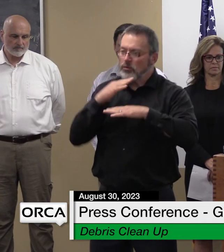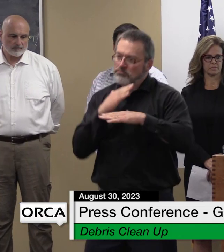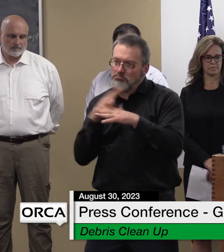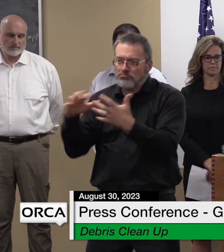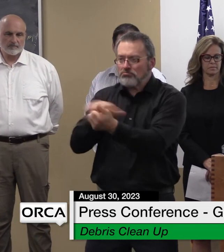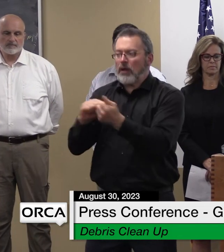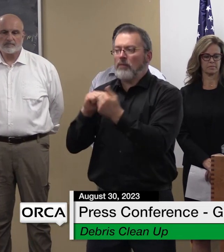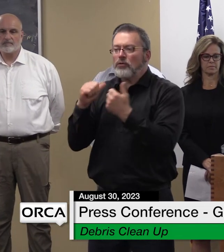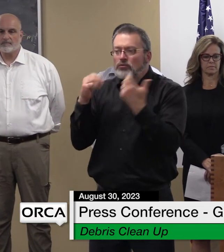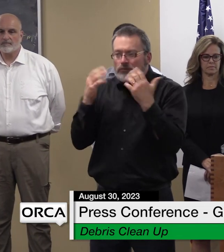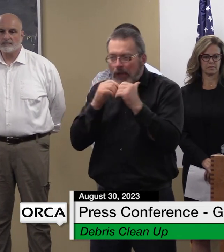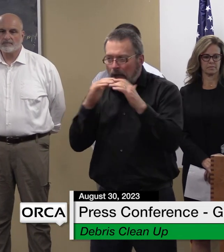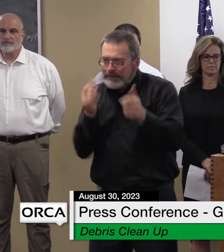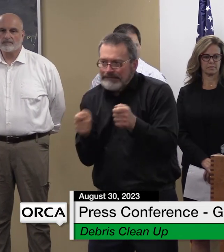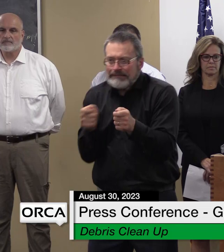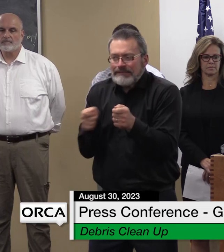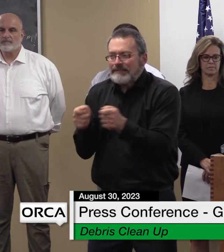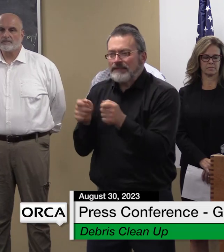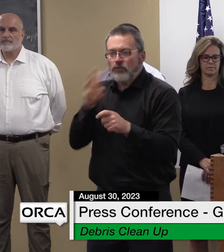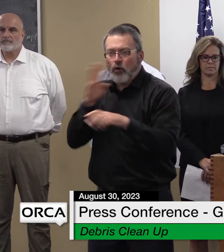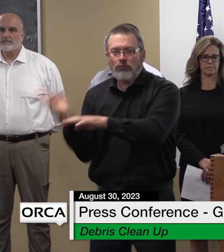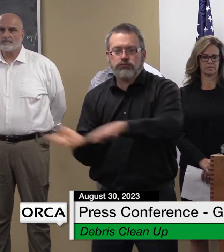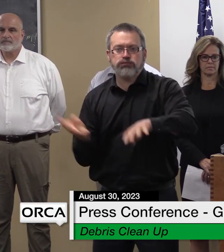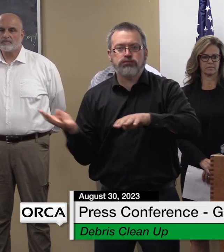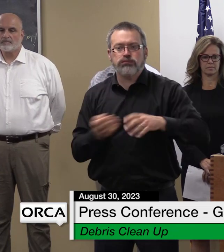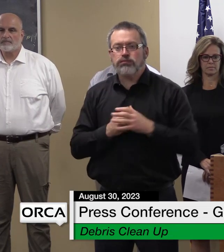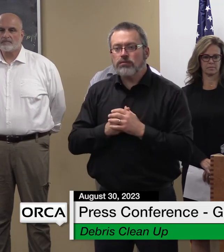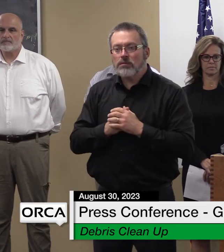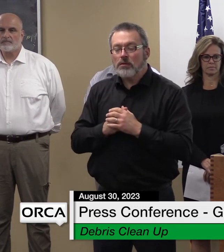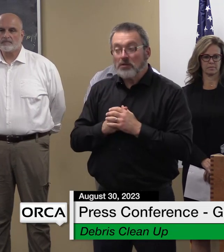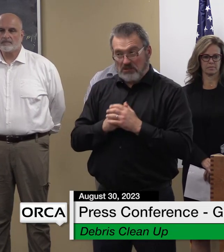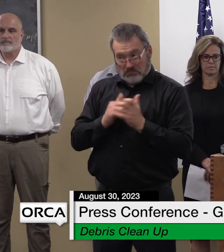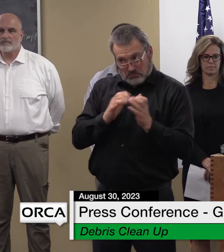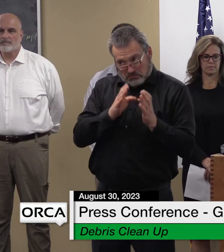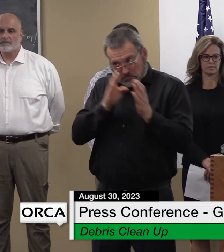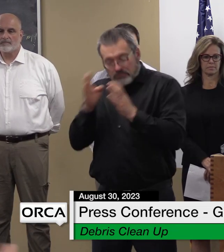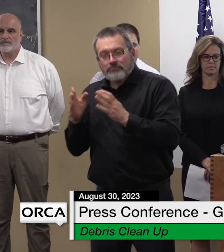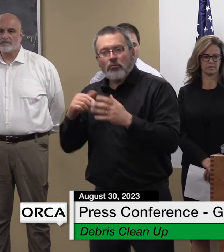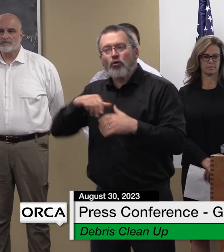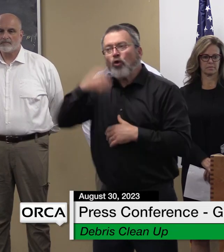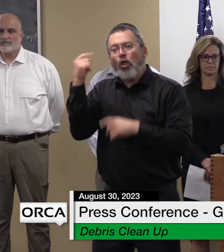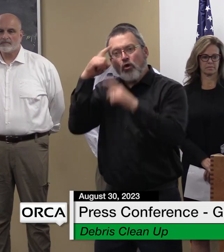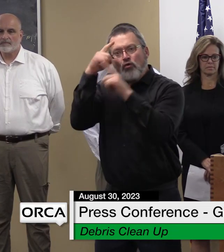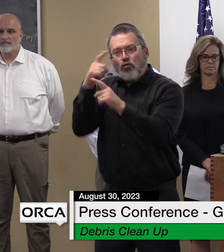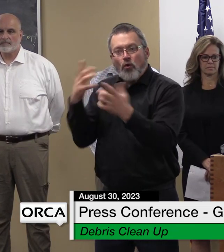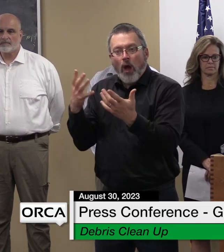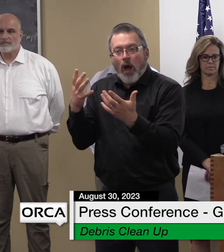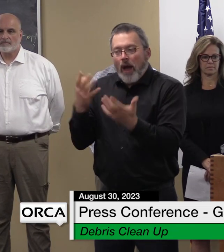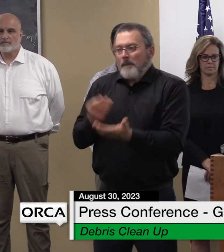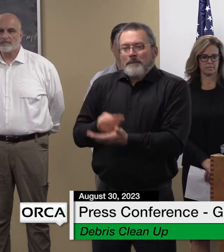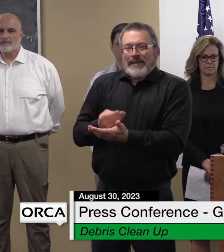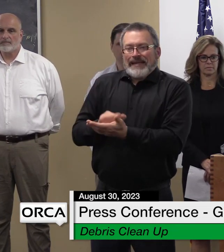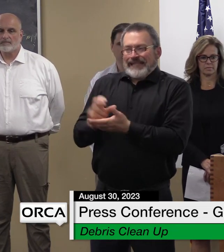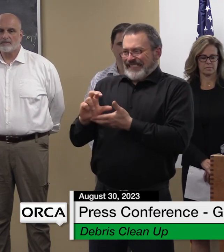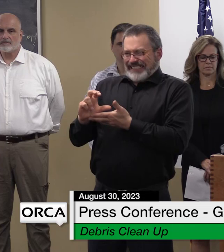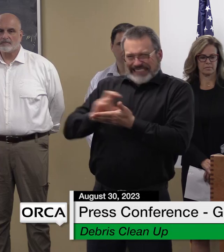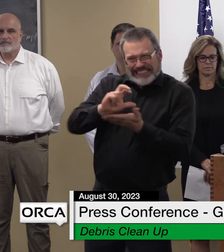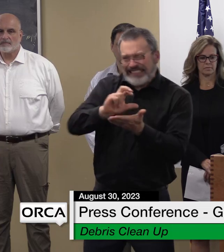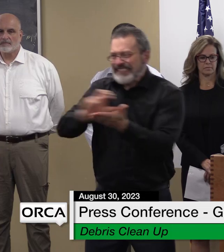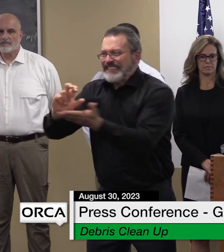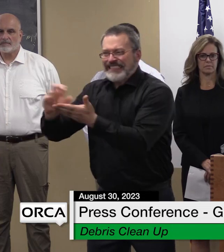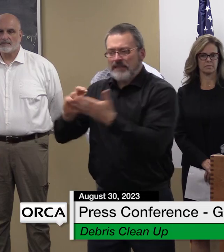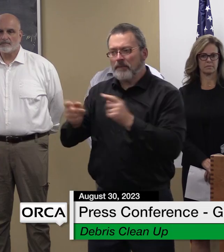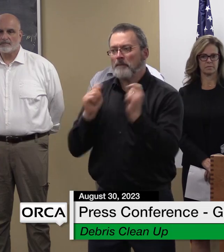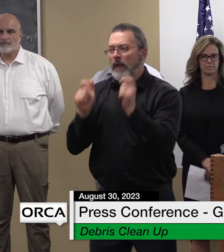Another priority is making sure those who suffer damage get as much funding as possible to recover. So, we